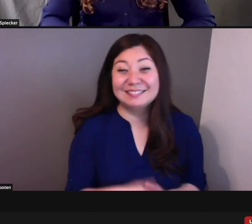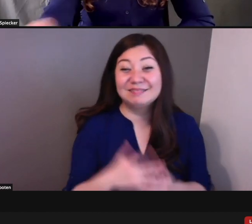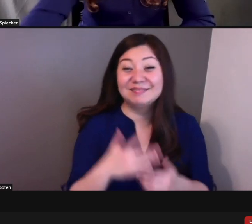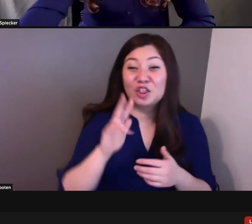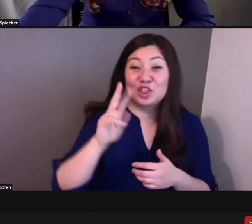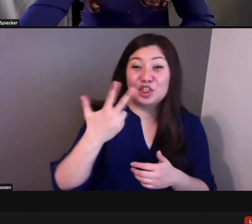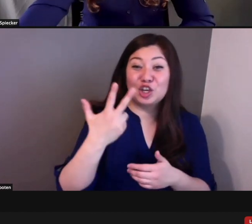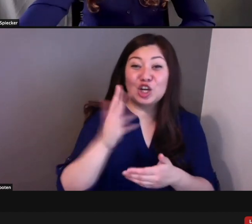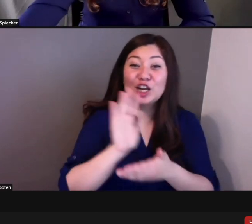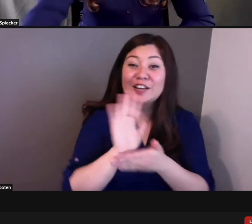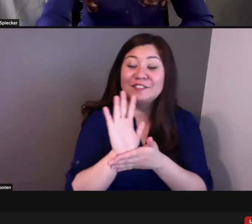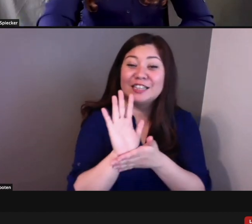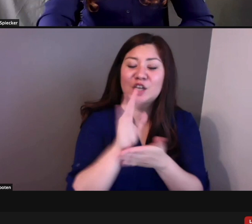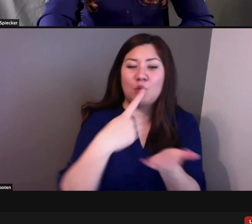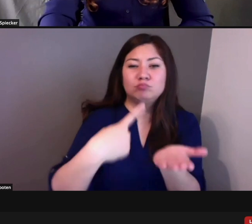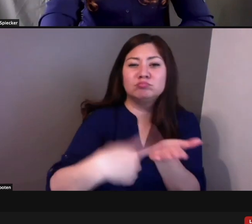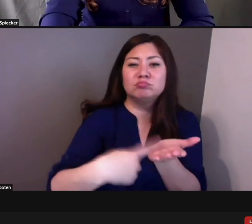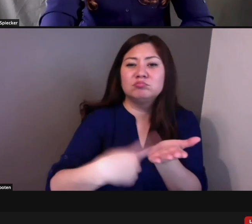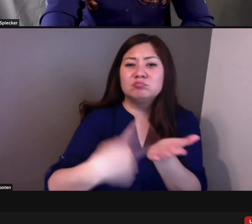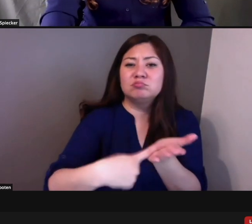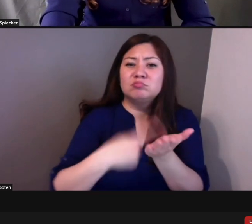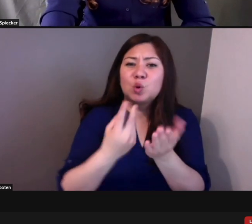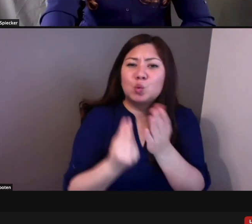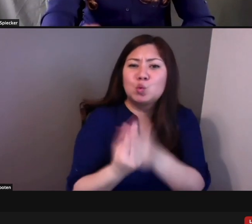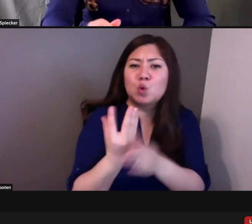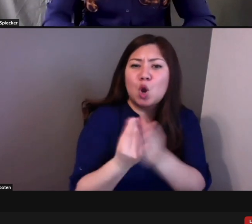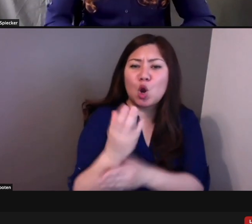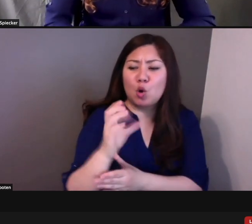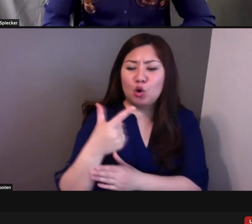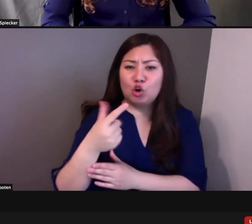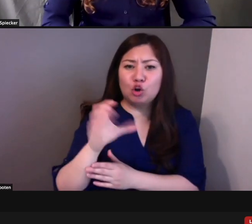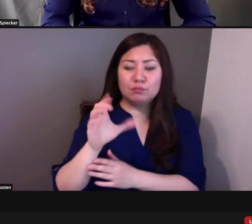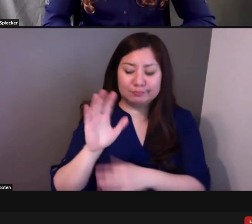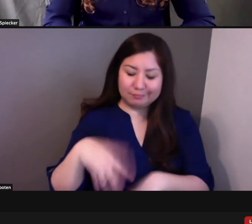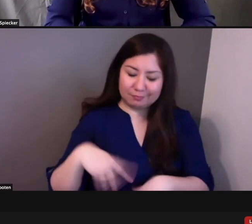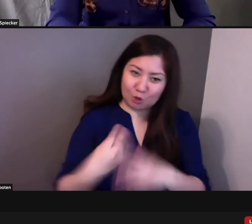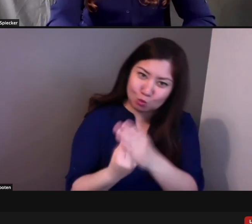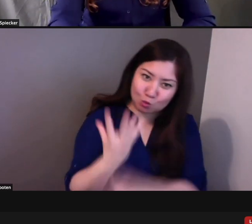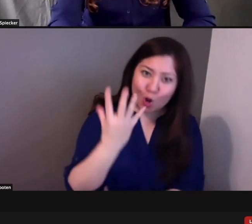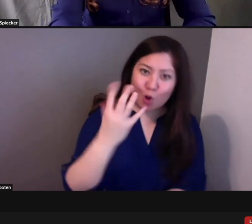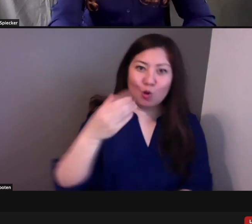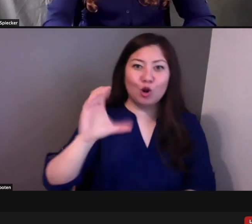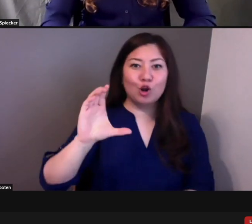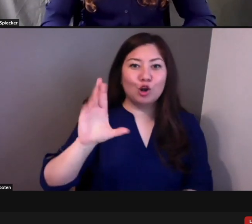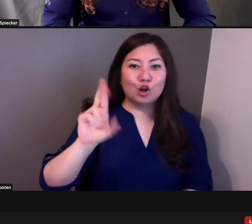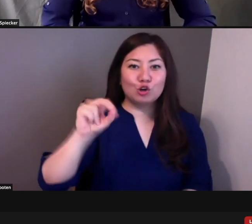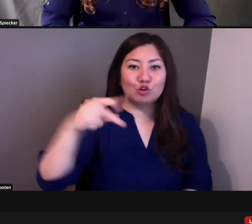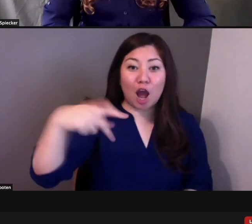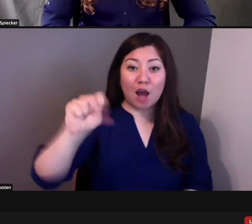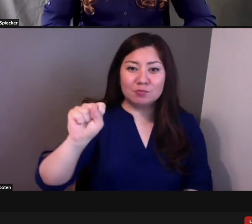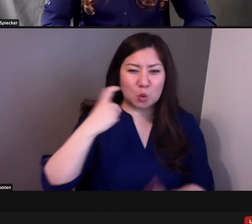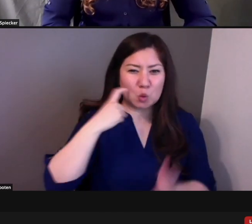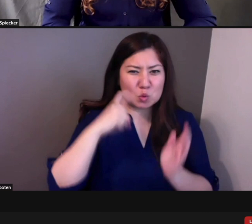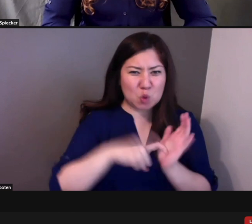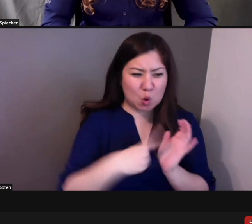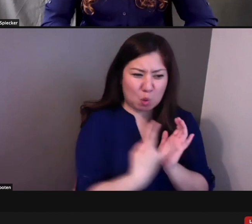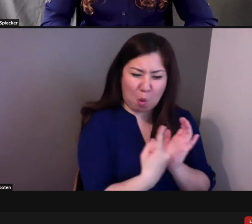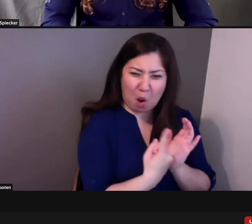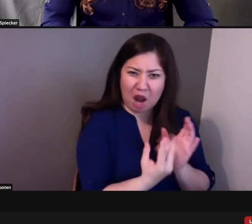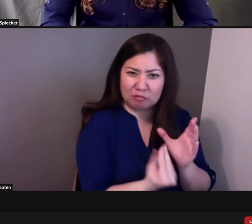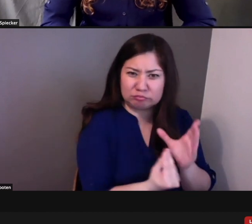graph using 1 through 5 and then going back at 1 through 5, then 5 through 1.